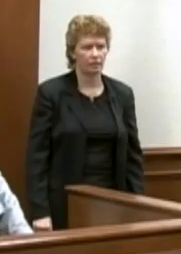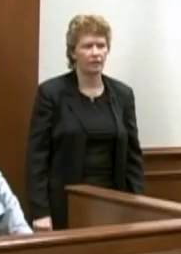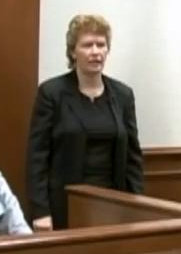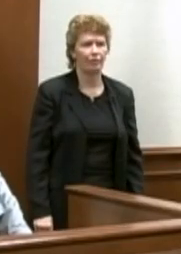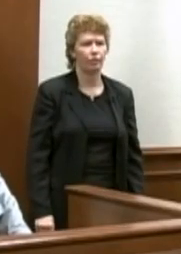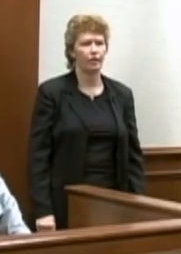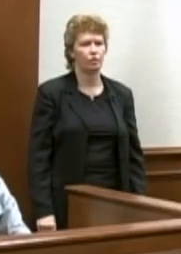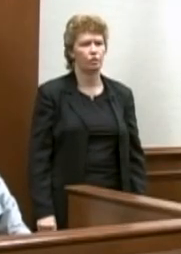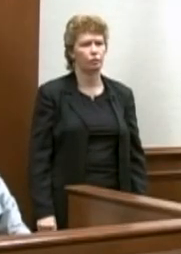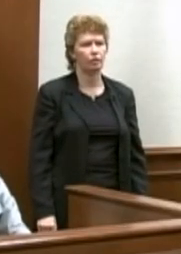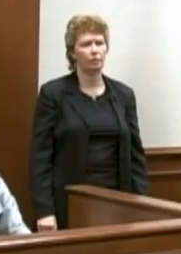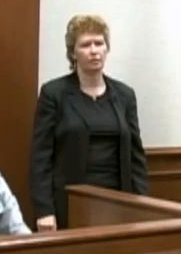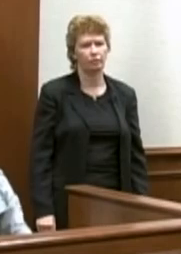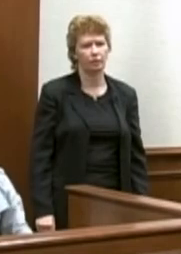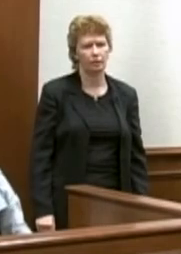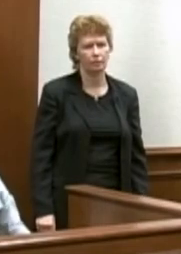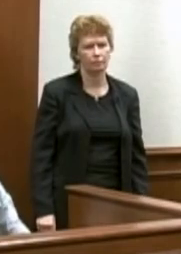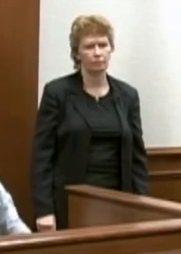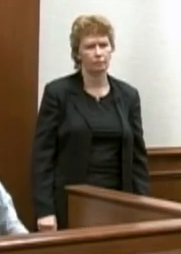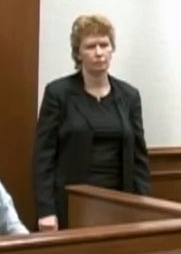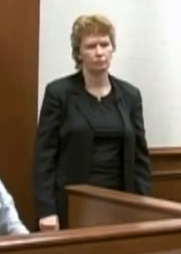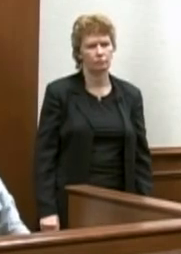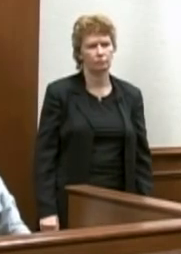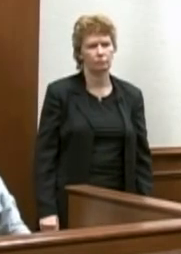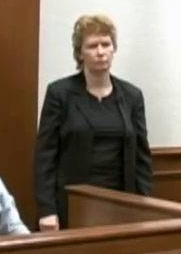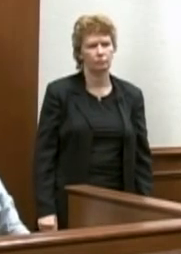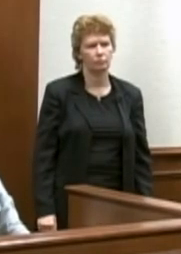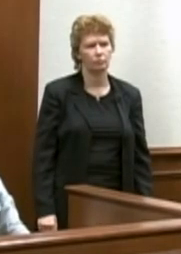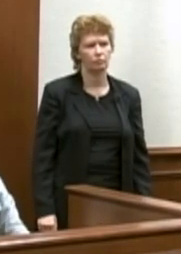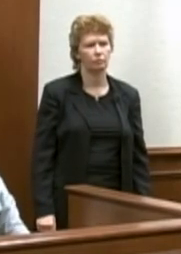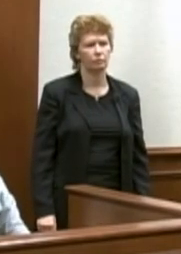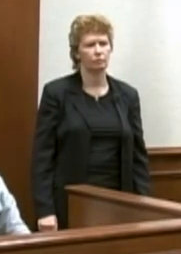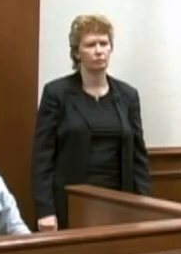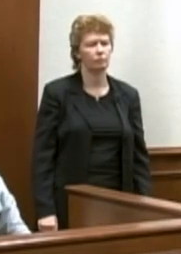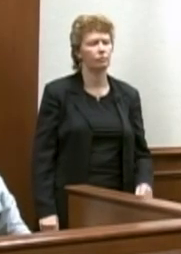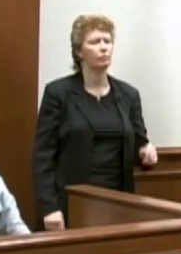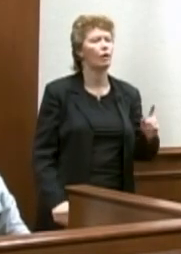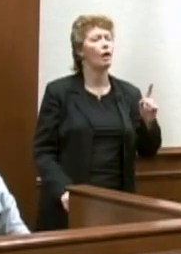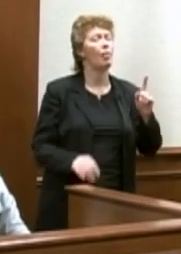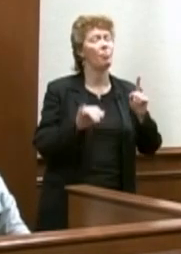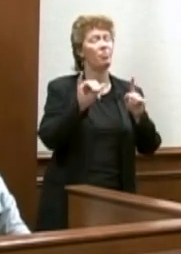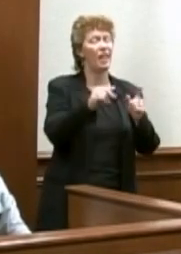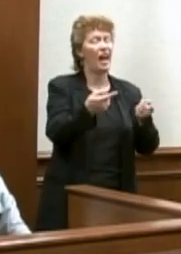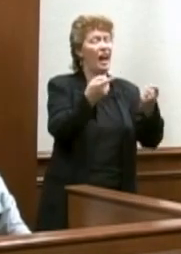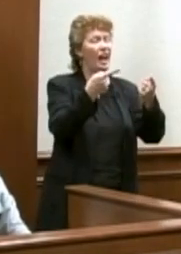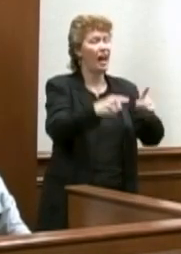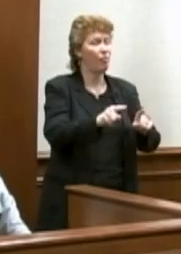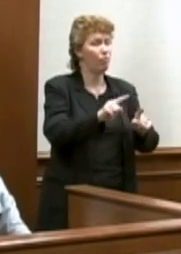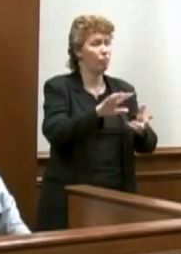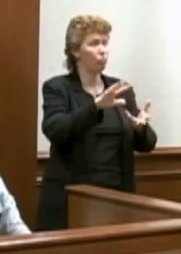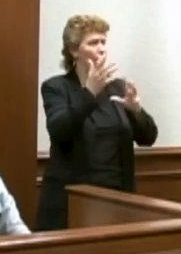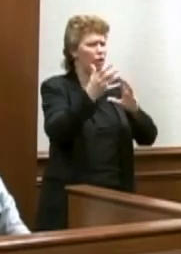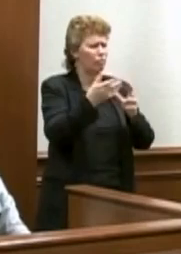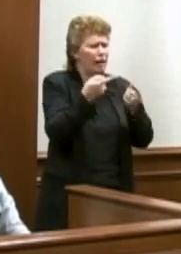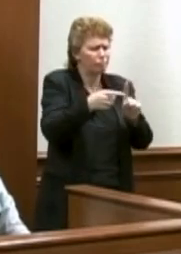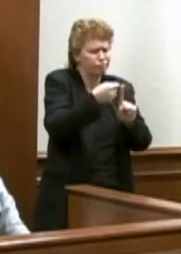Yes, I did, and after that she treated me differently. And what was that incident?